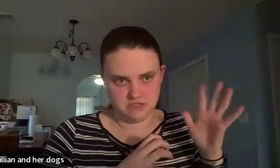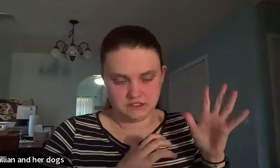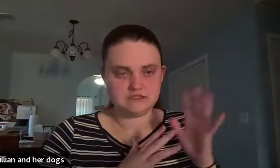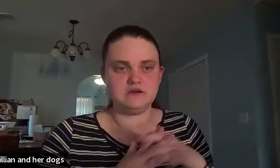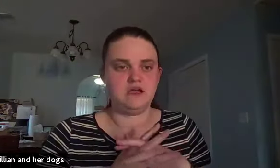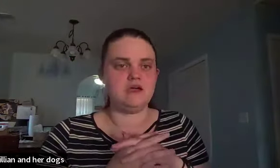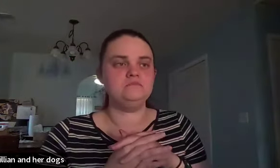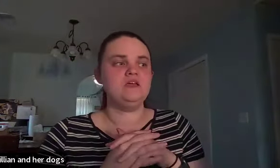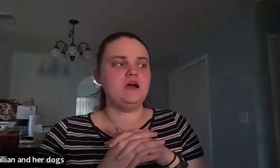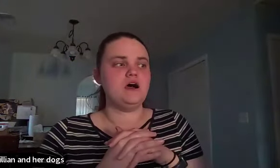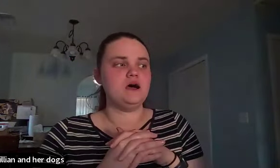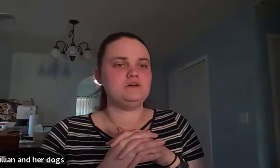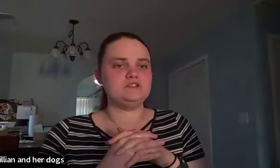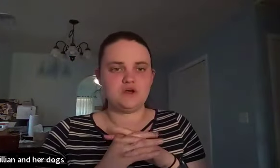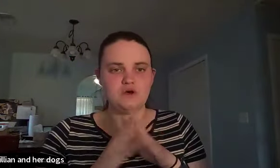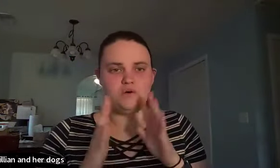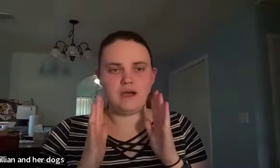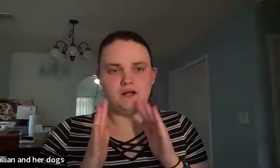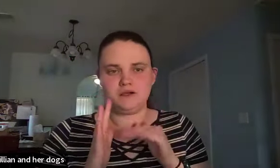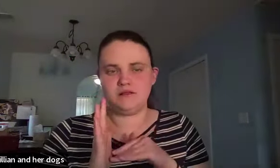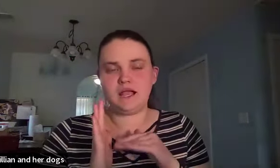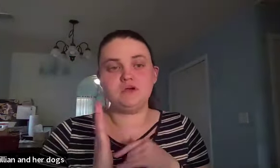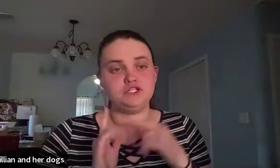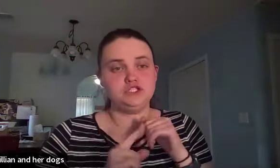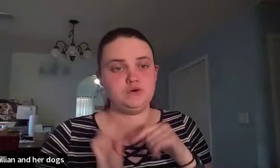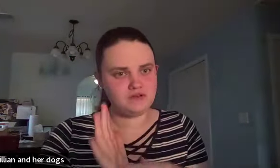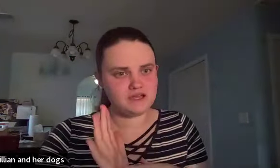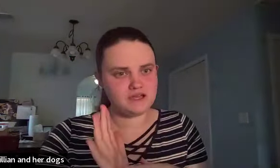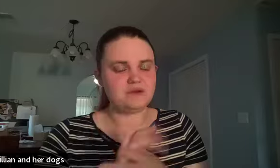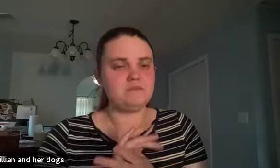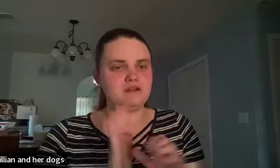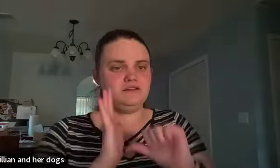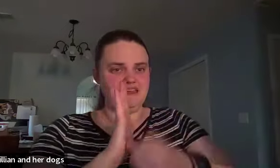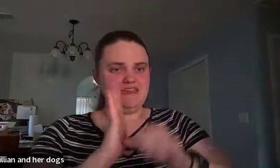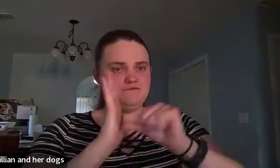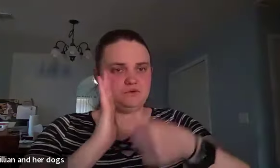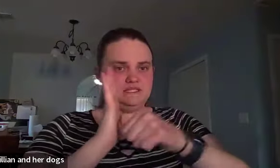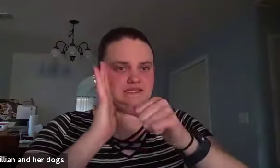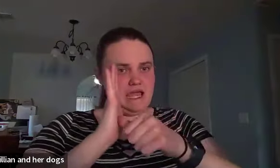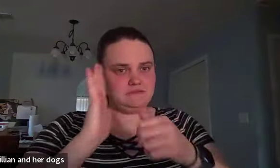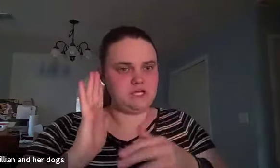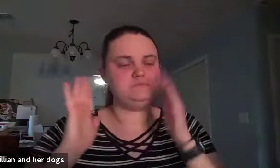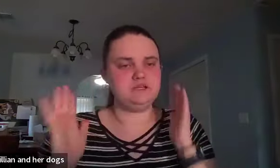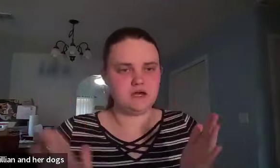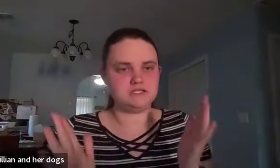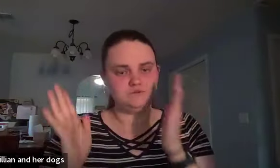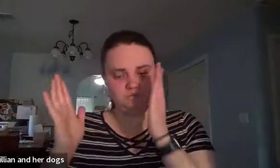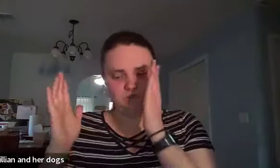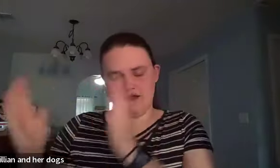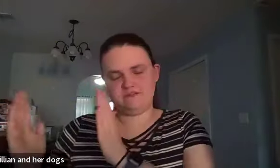and millions. Okay. So I'm not gonna I'm gonna show you guys that, but I'm not gonna like enforce it as much because you have